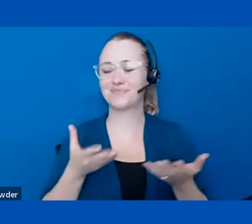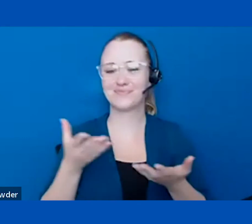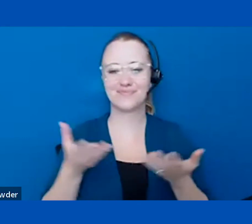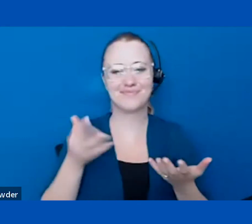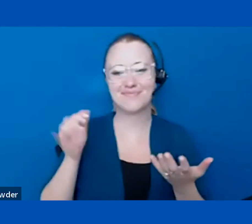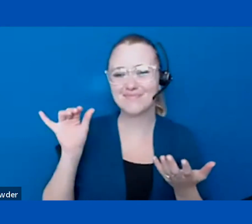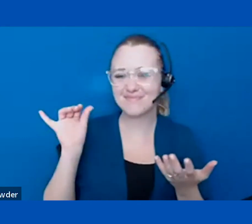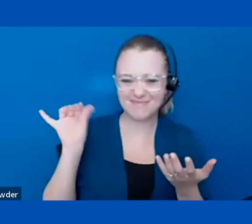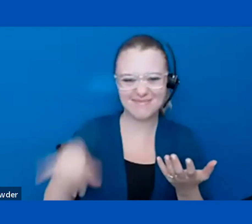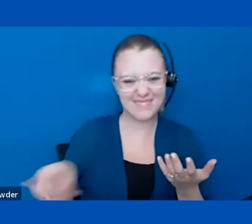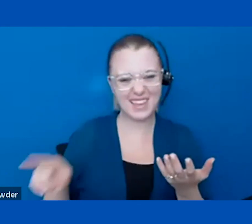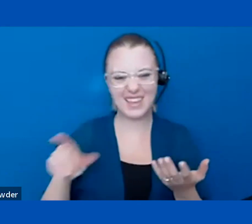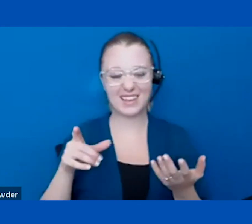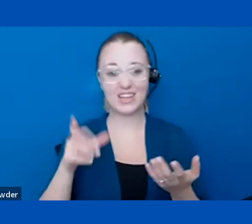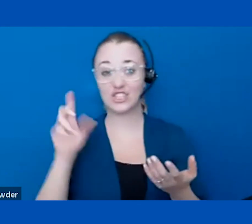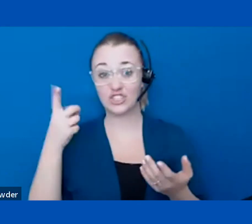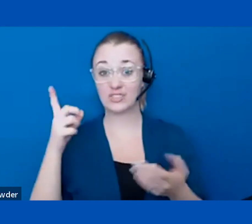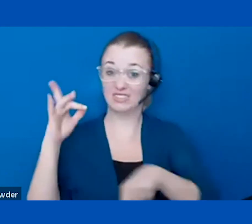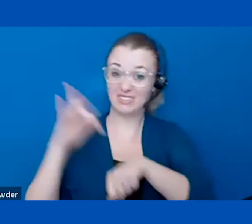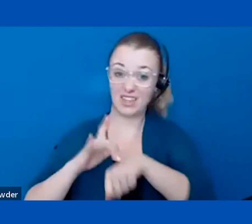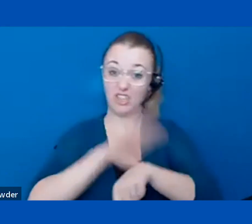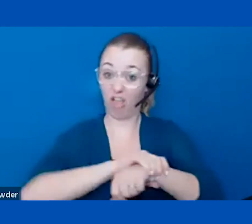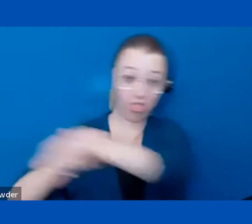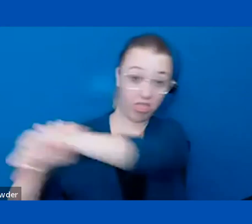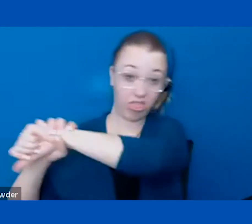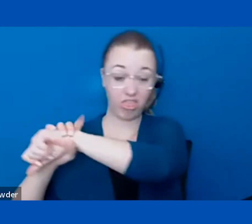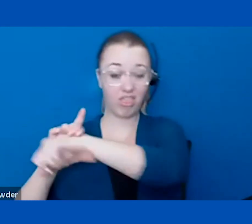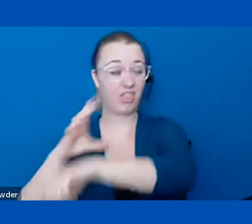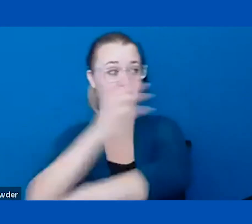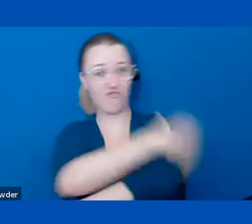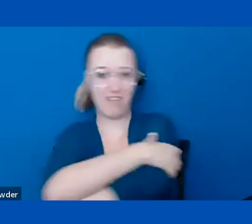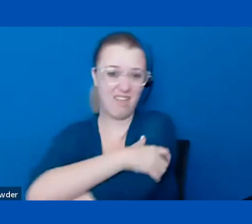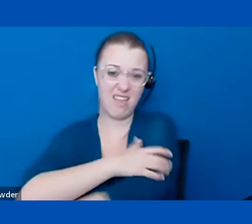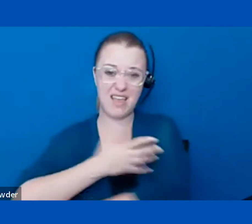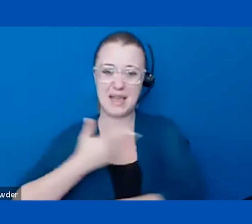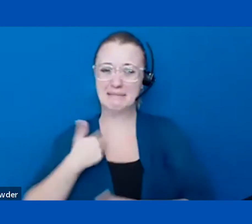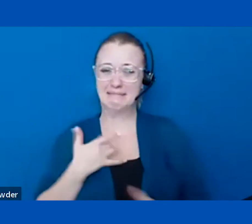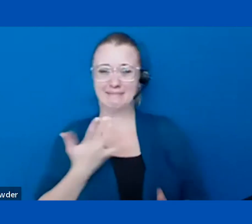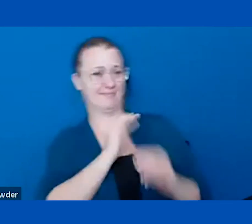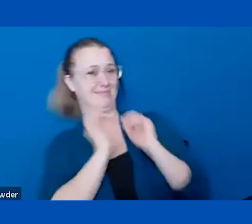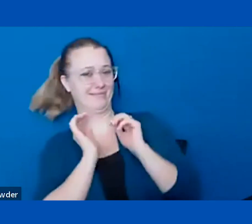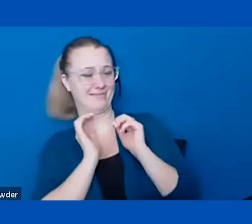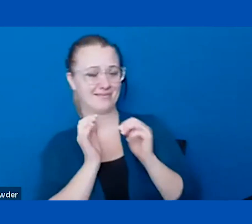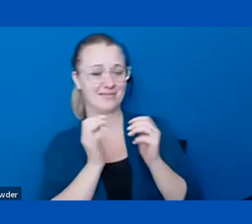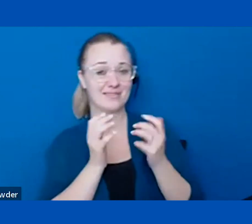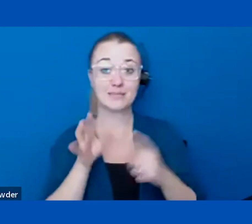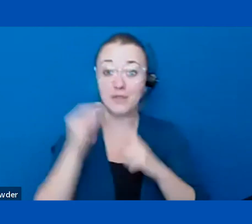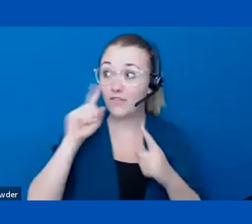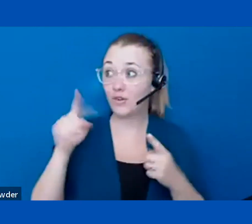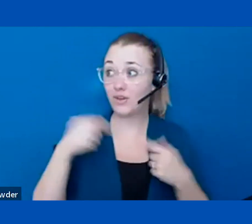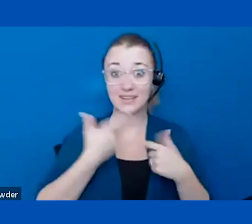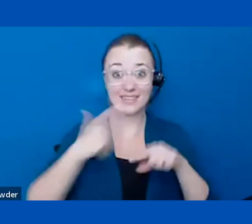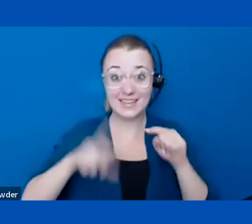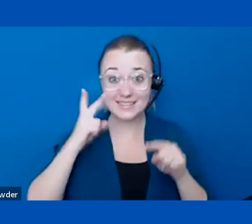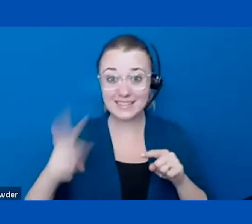the when they just grab you or grab your hand, or just because that's just it's especially for someone who can't see, right? Just